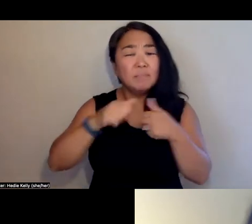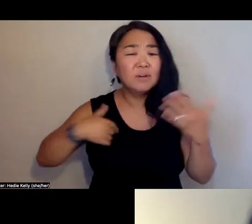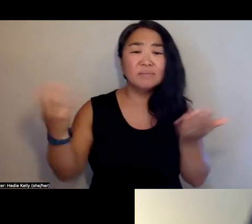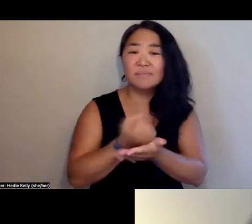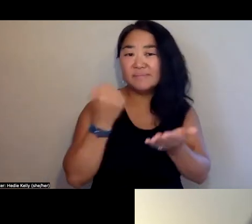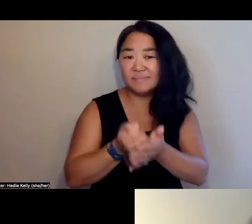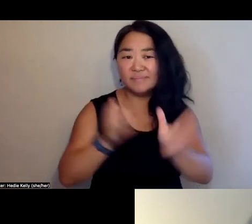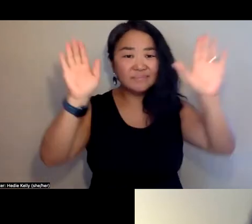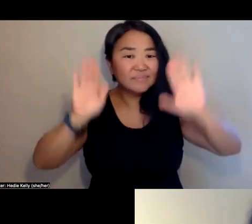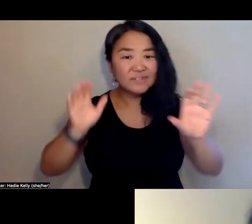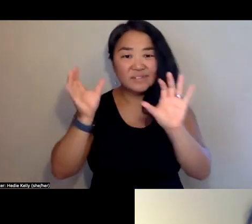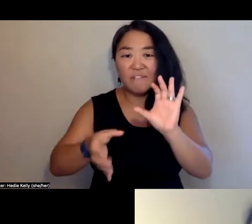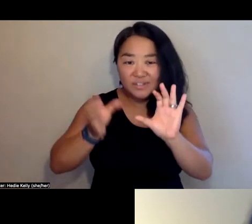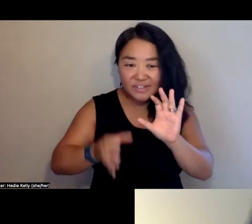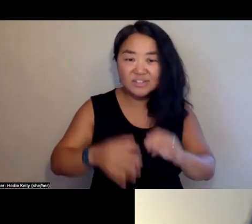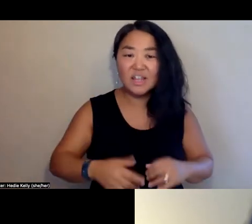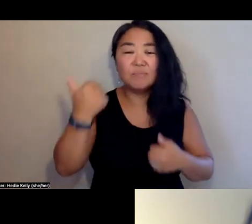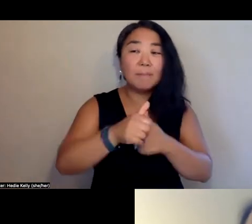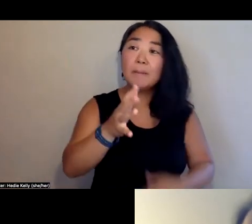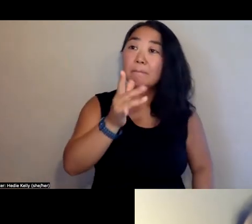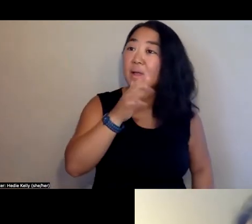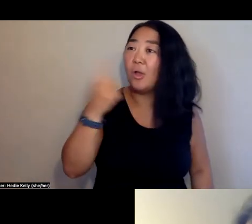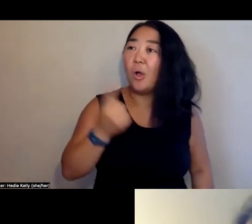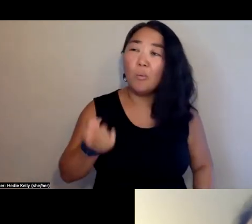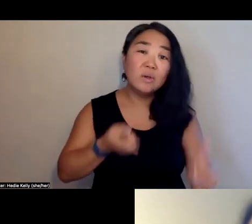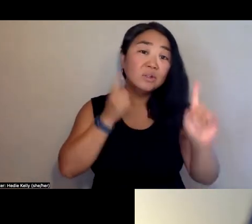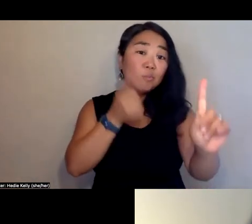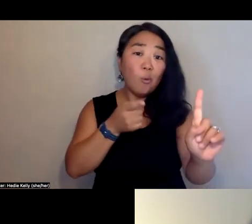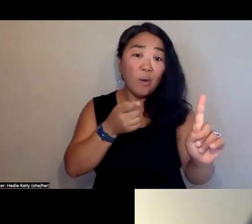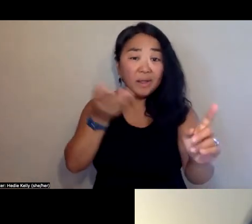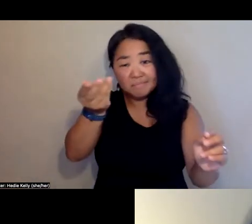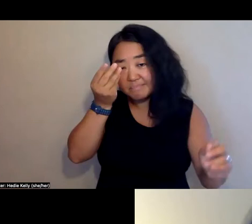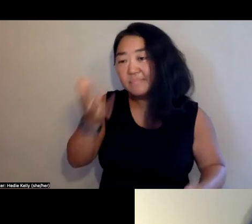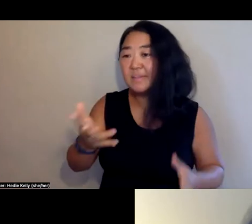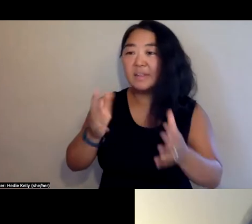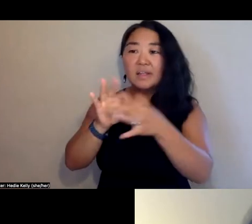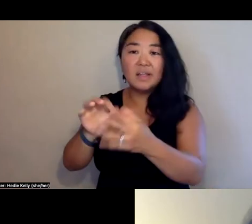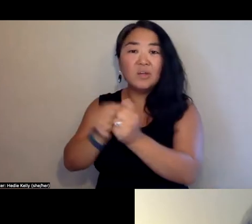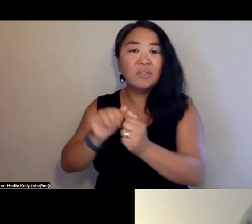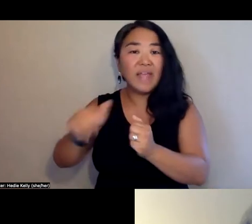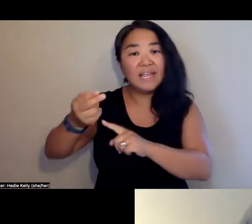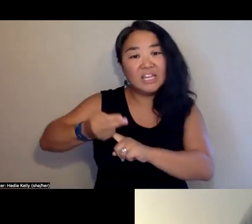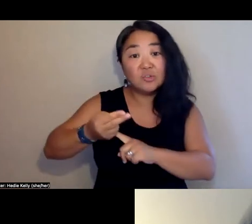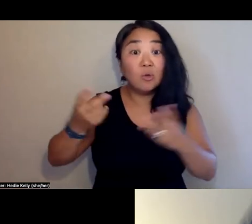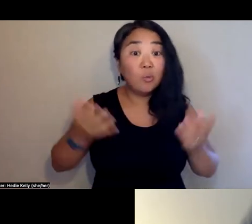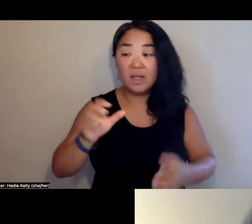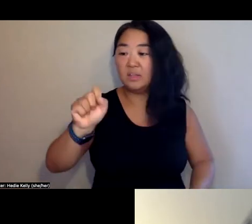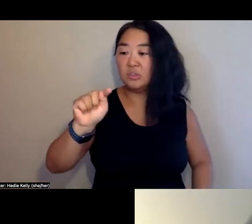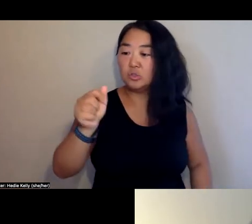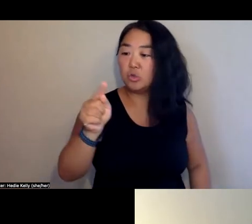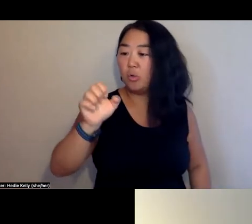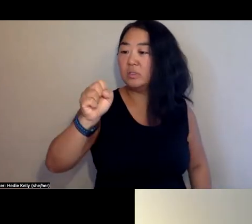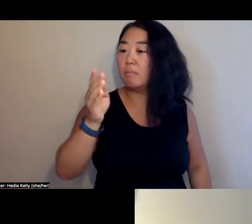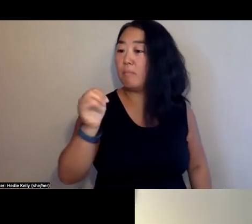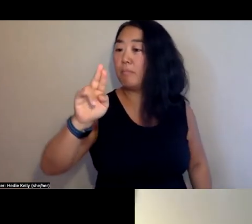mother always made a big point of telling the history, which I no longer remember, of the Stotesbury estate. Yeah. And so